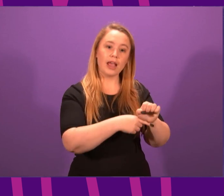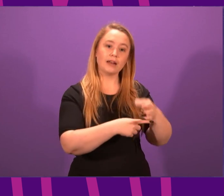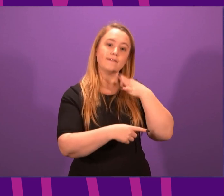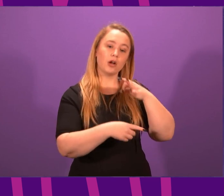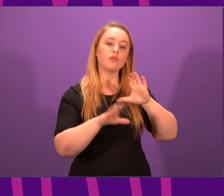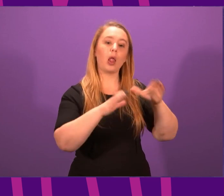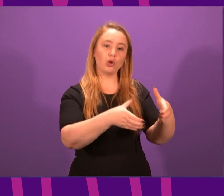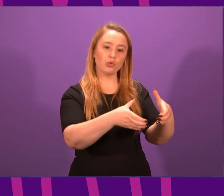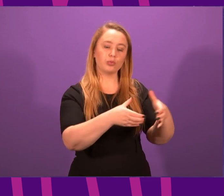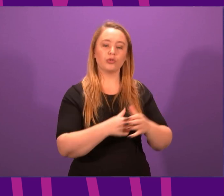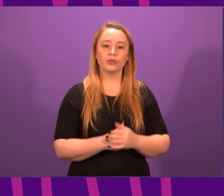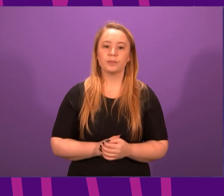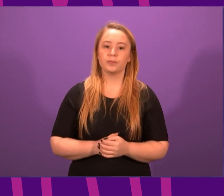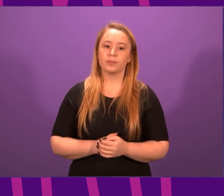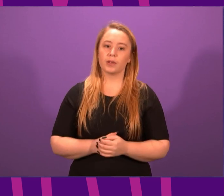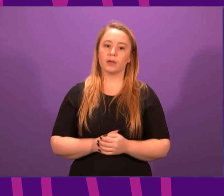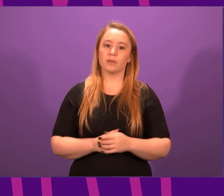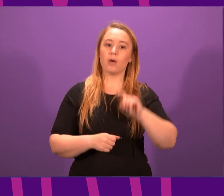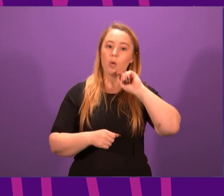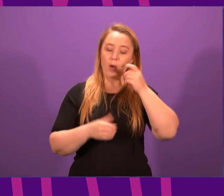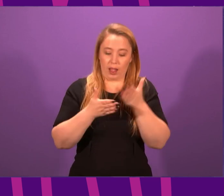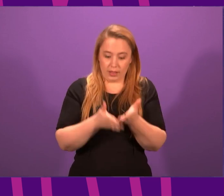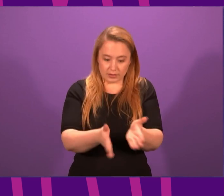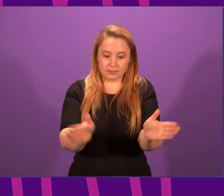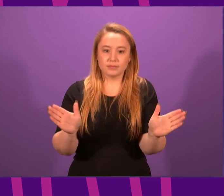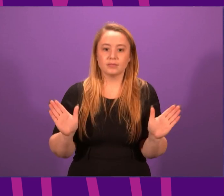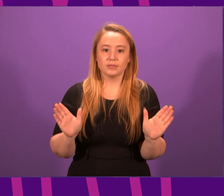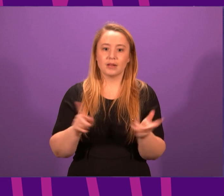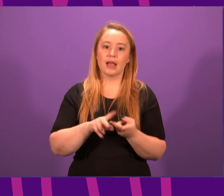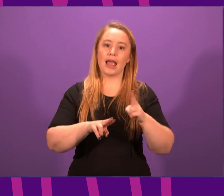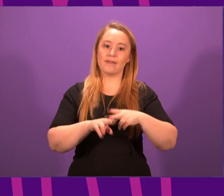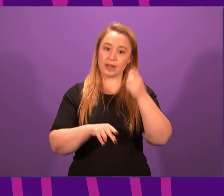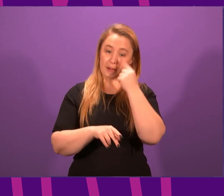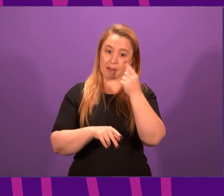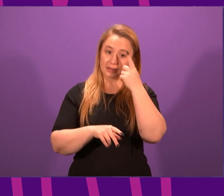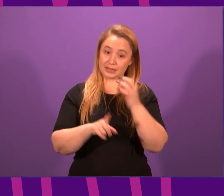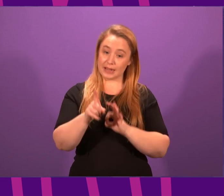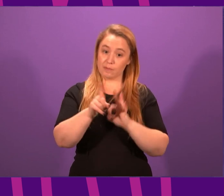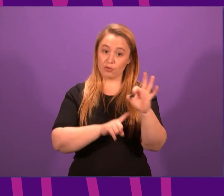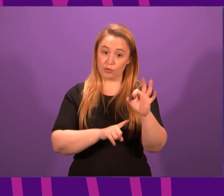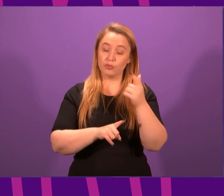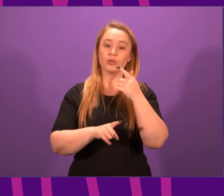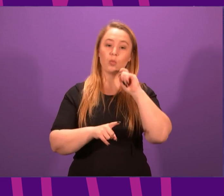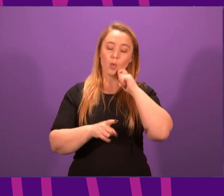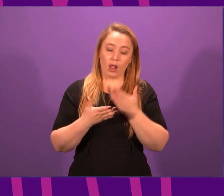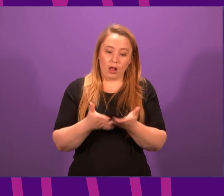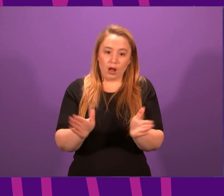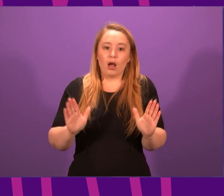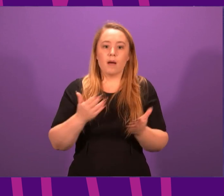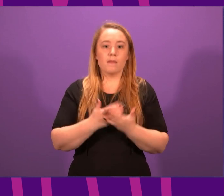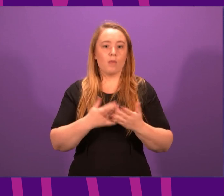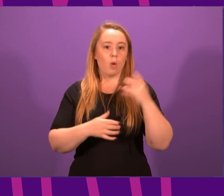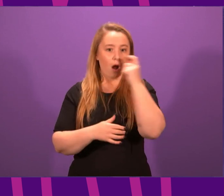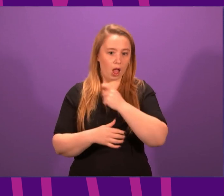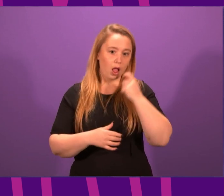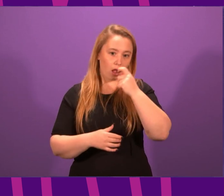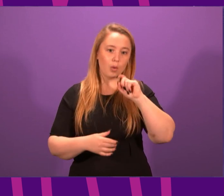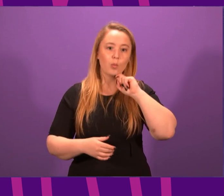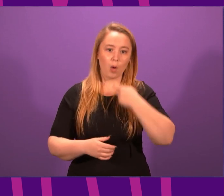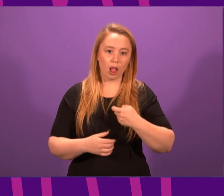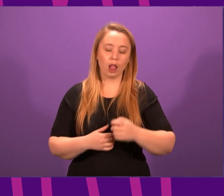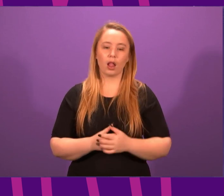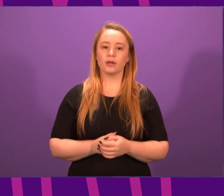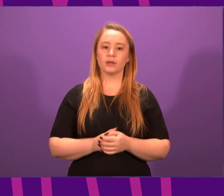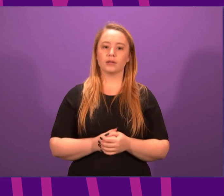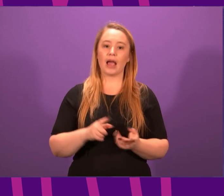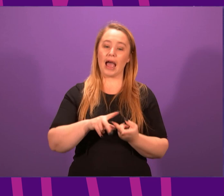groups, but as we have set out, we will extend that further as capacity allows, as part of our increased surveillance and in managing outbreaks.